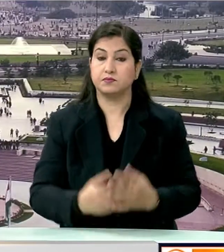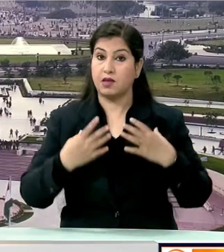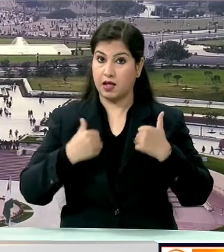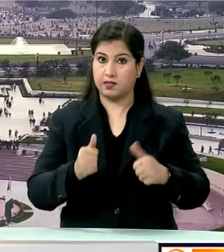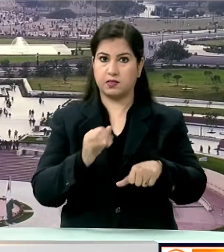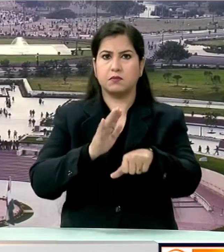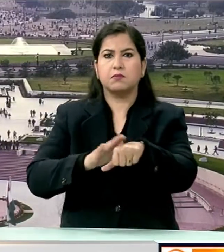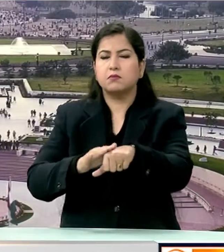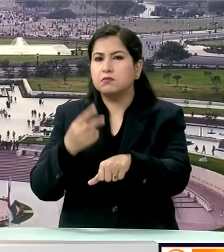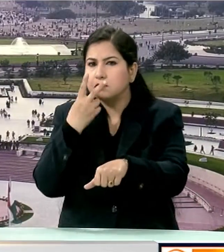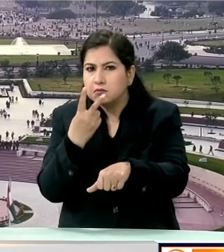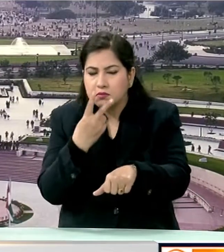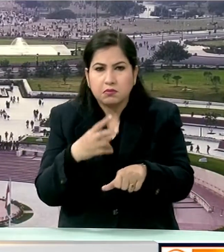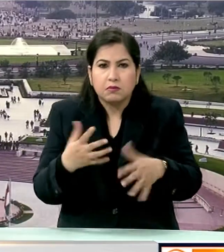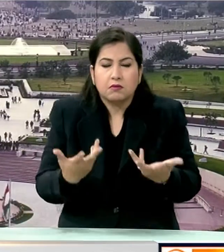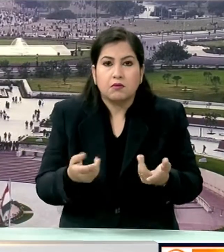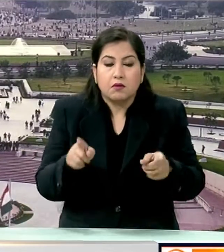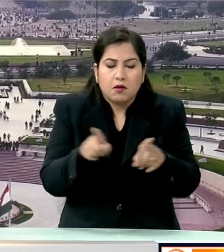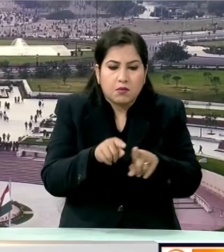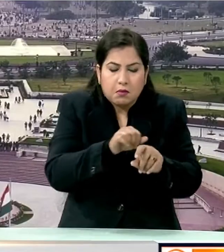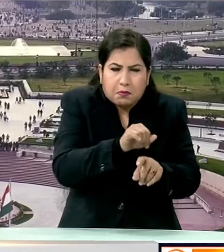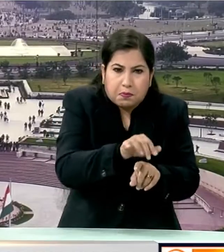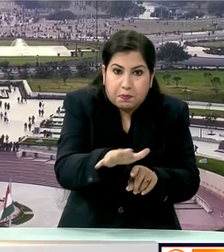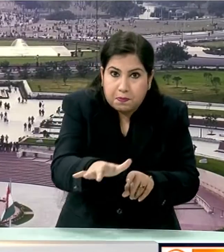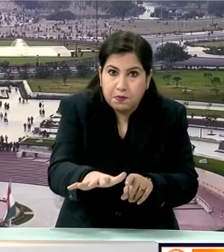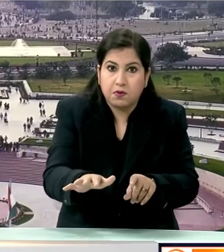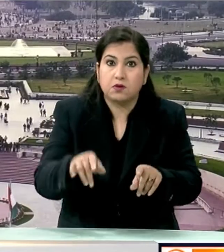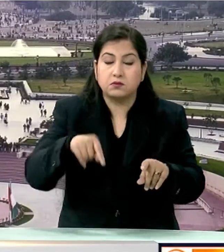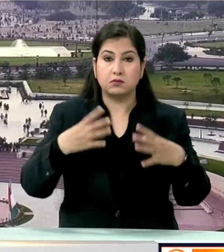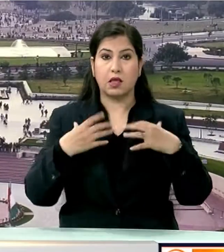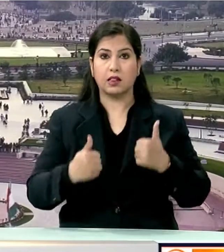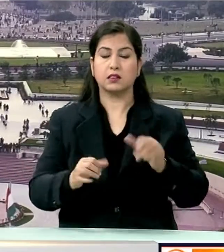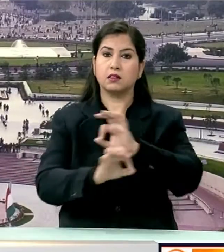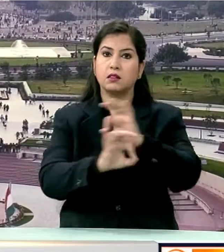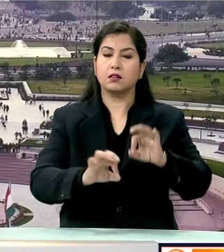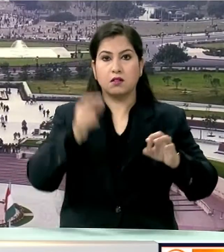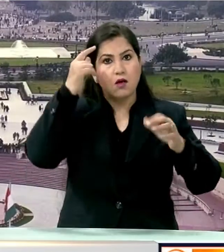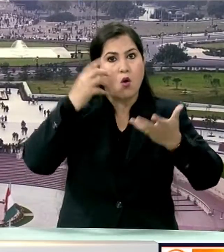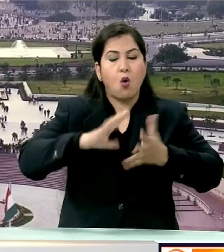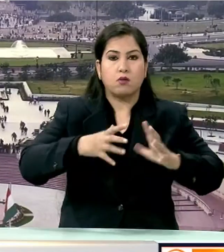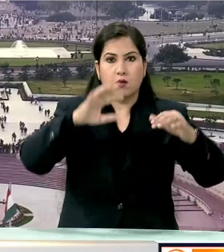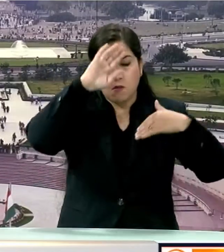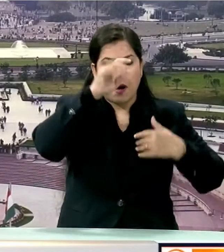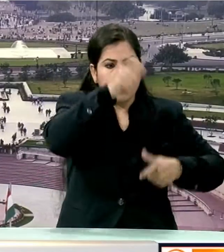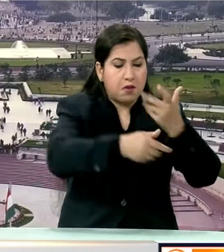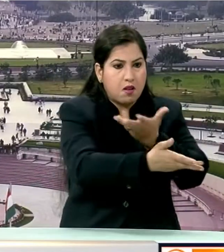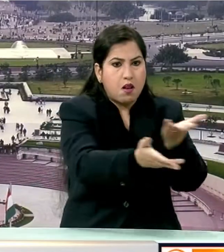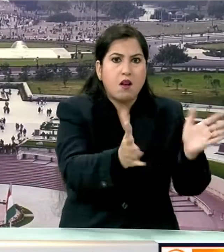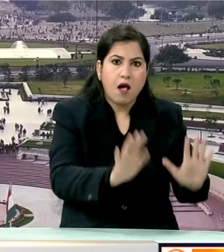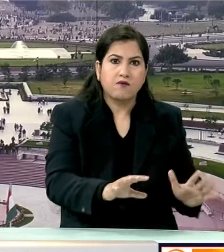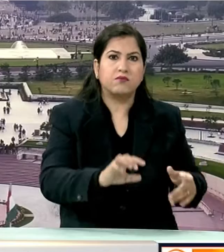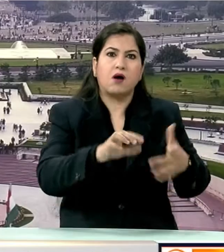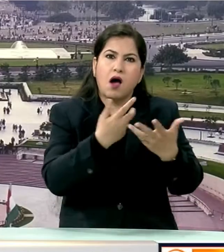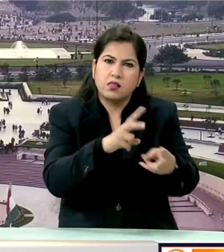Health experts are concerned about an outbreak in a region where health systems are already overburdened with cases of malaria,